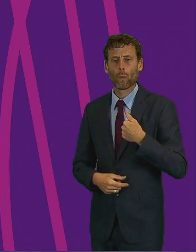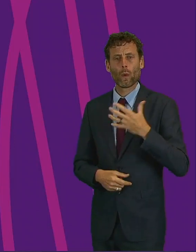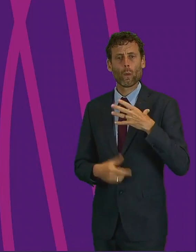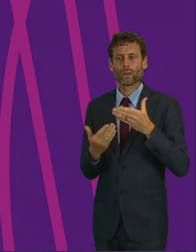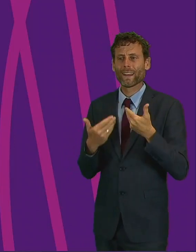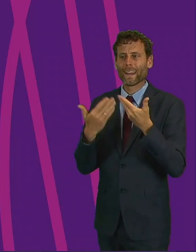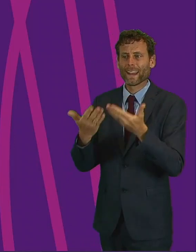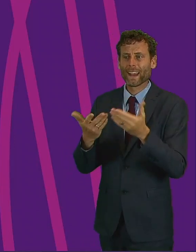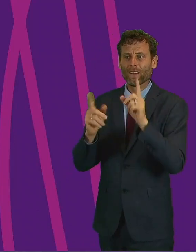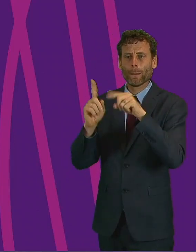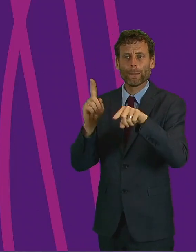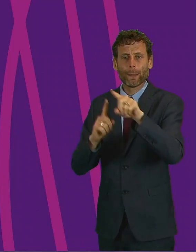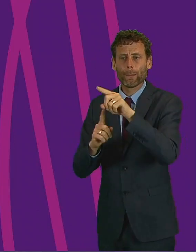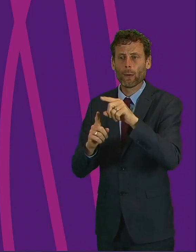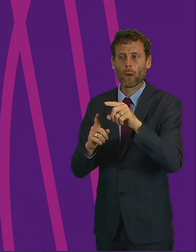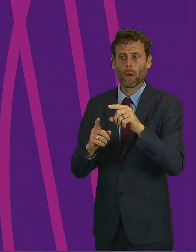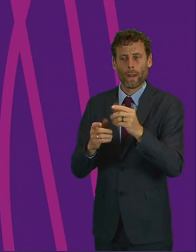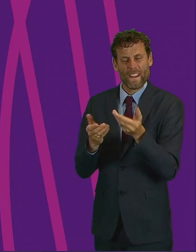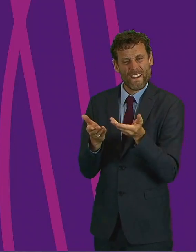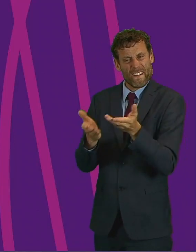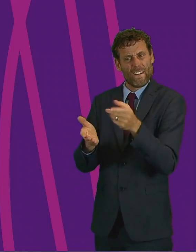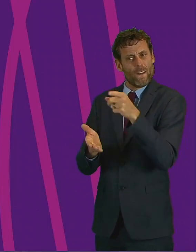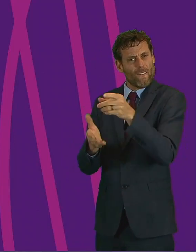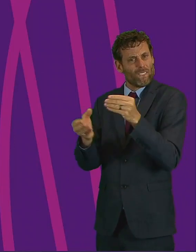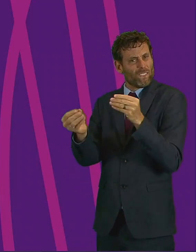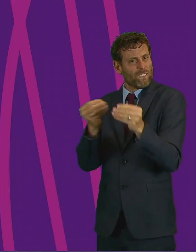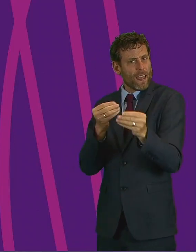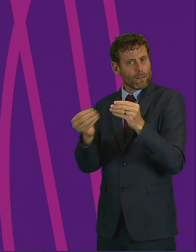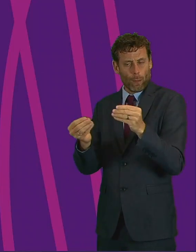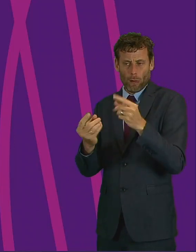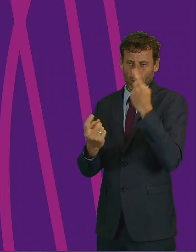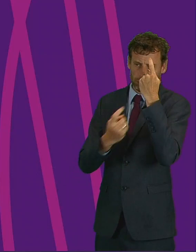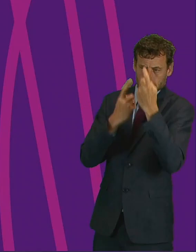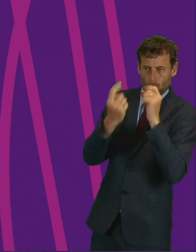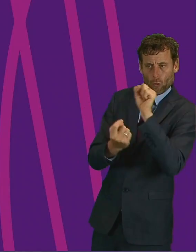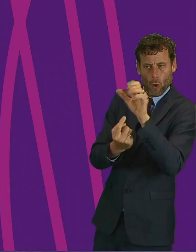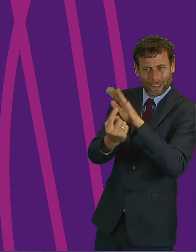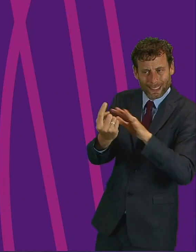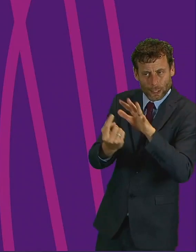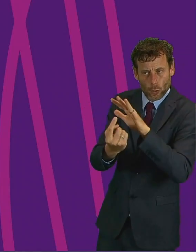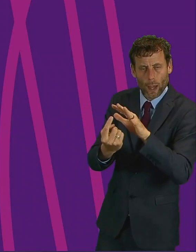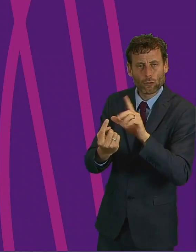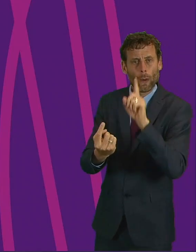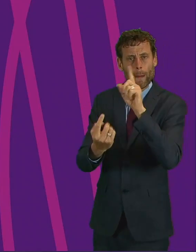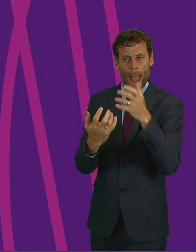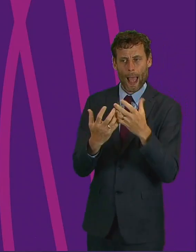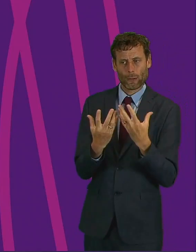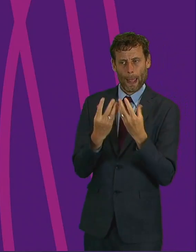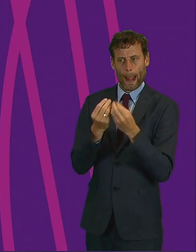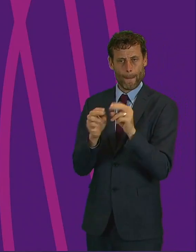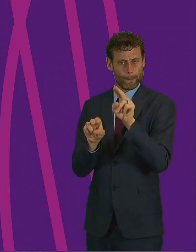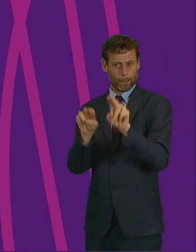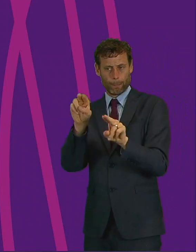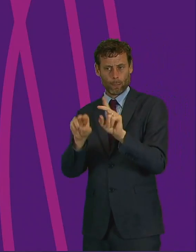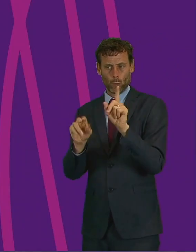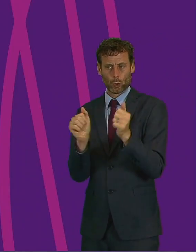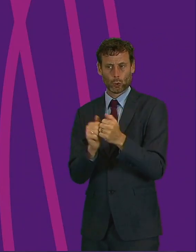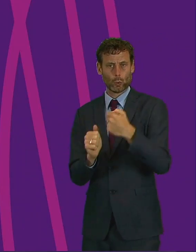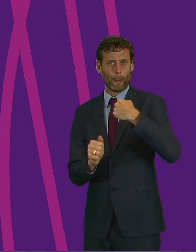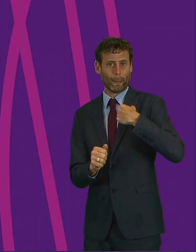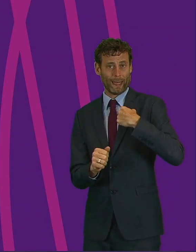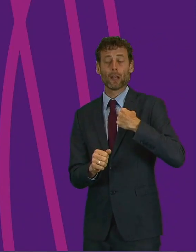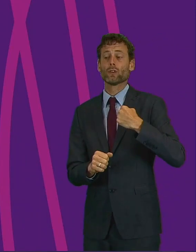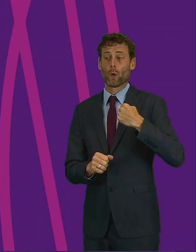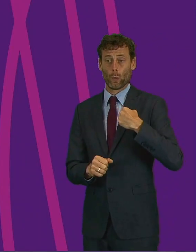flexibility and allow as much judgment about the risk factors they face and how they can best mitigate those risk factors and how the government can support them